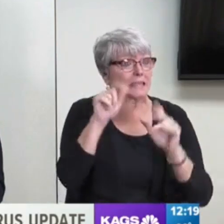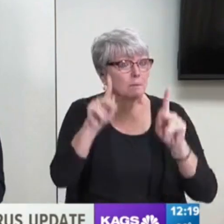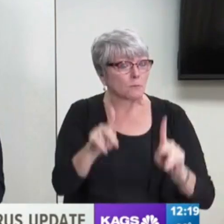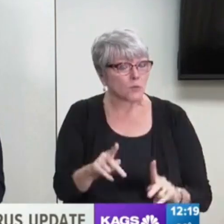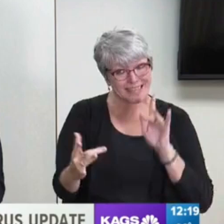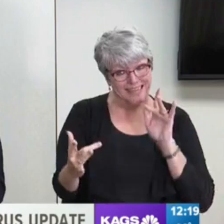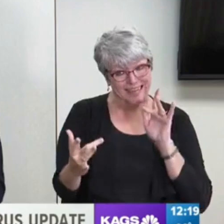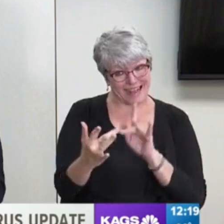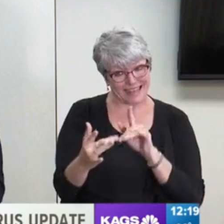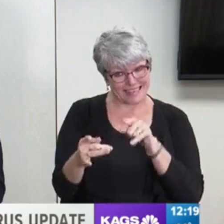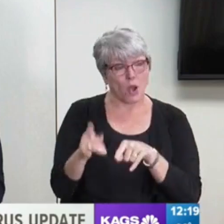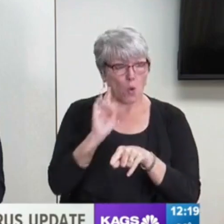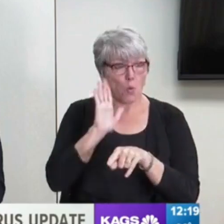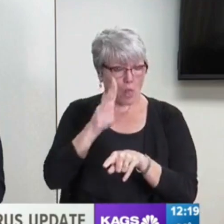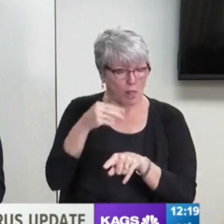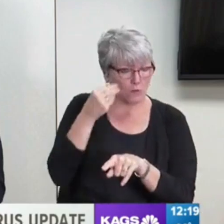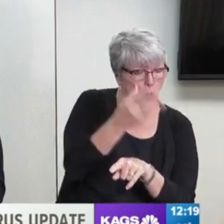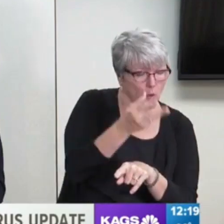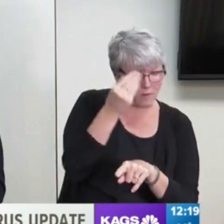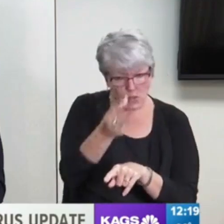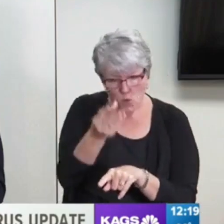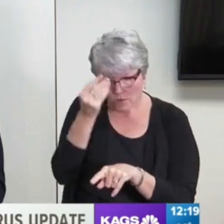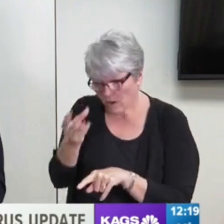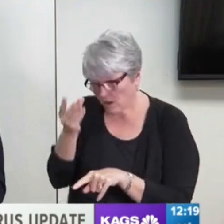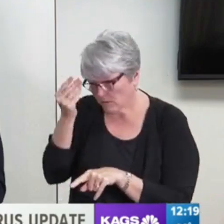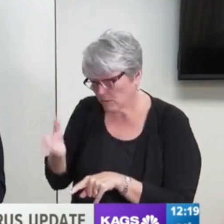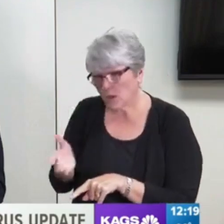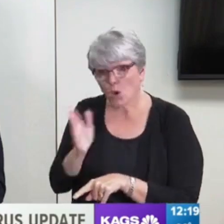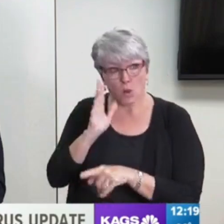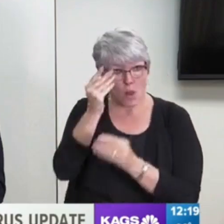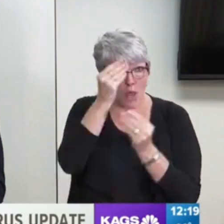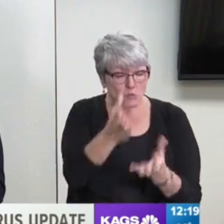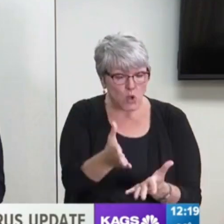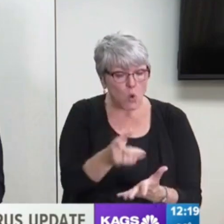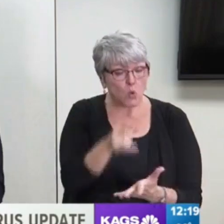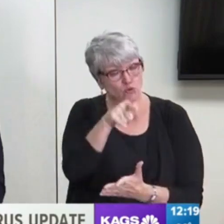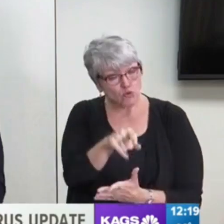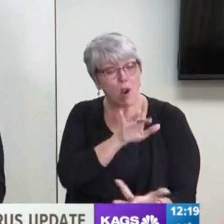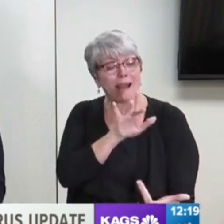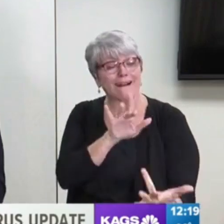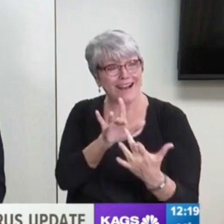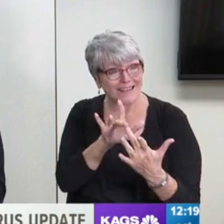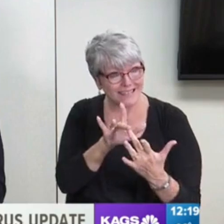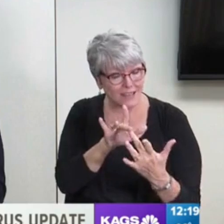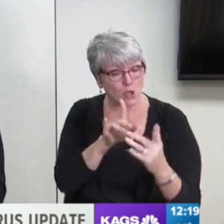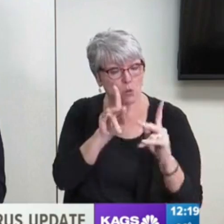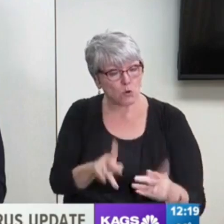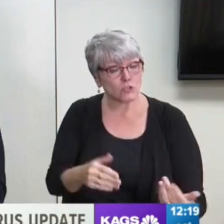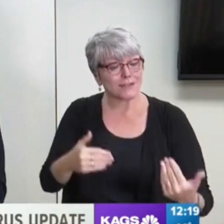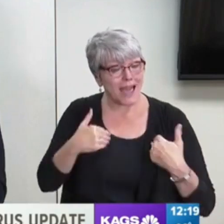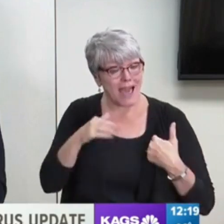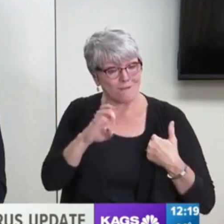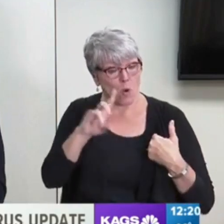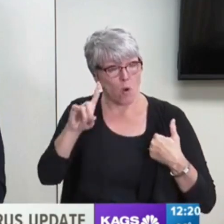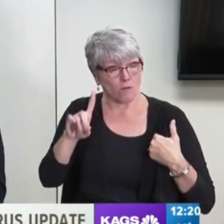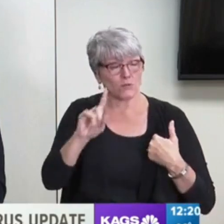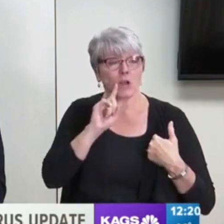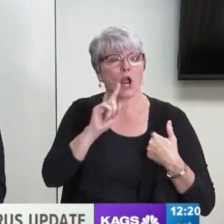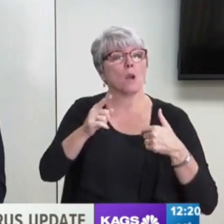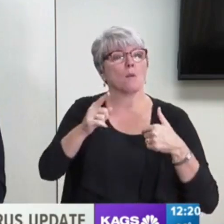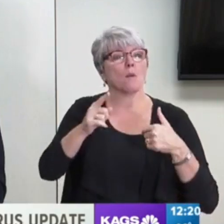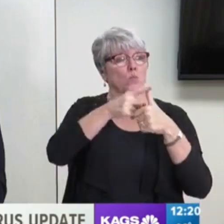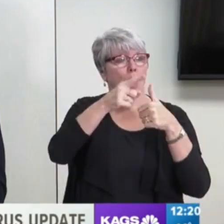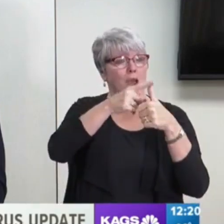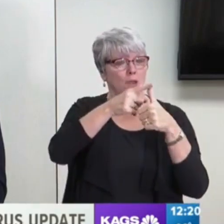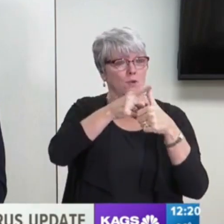is a contact of him will be notified. They'll be notified that you are a contact, and we should use the term primary